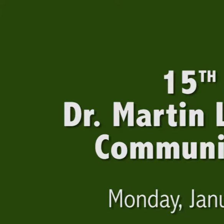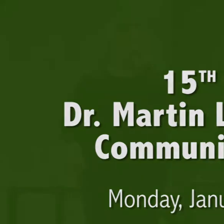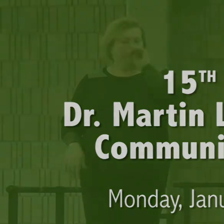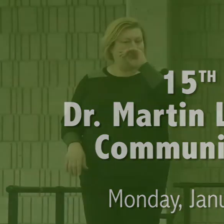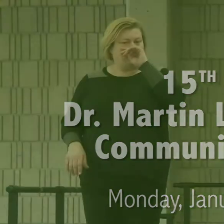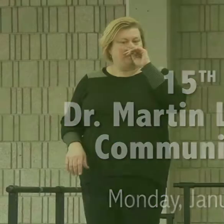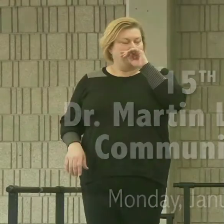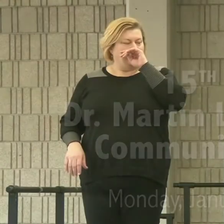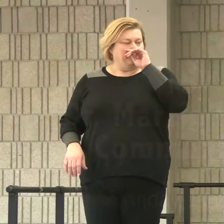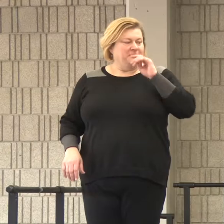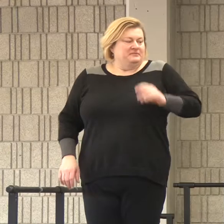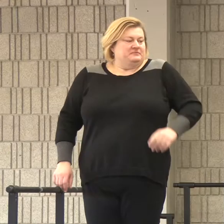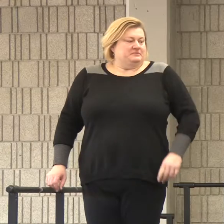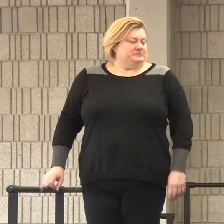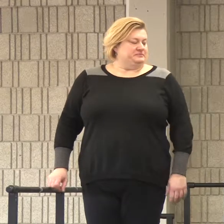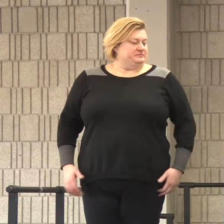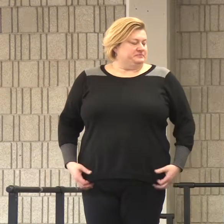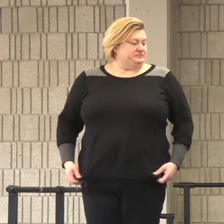Uh-huh.